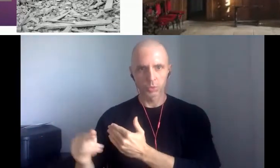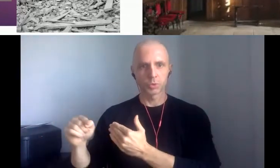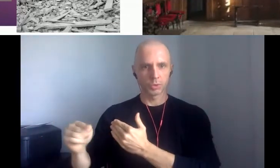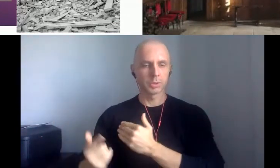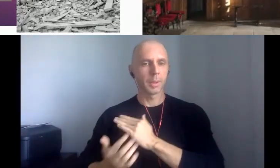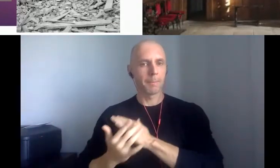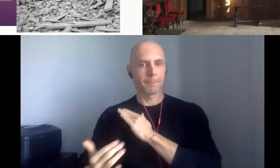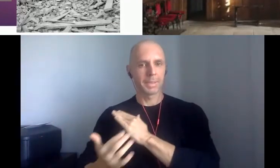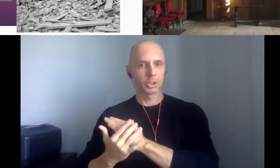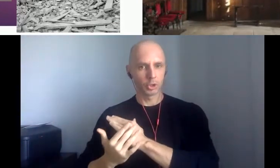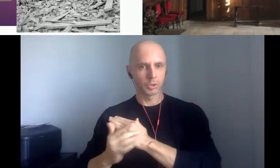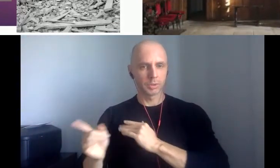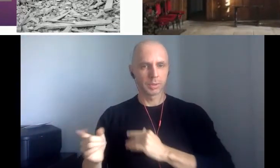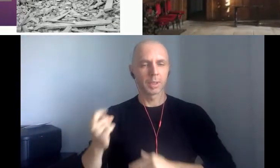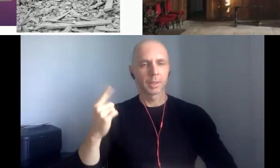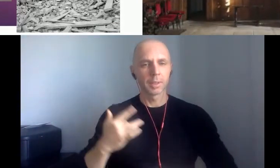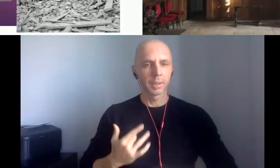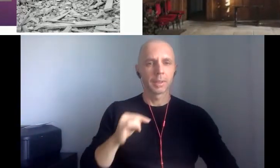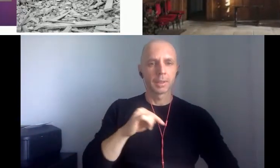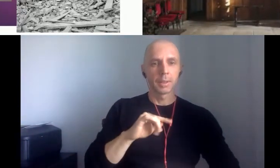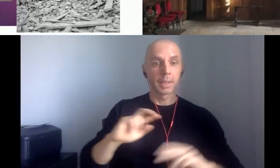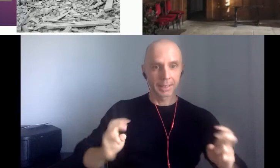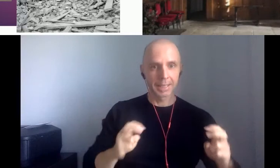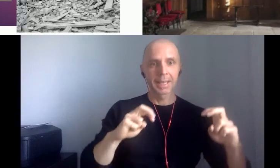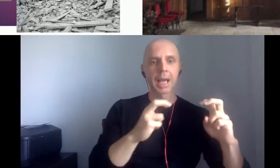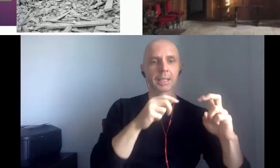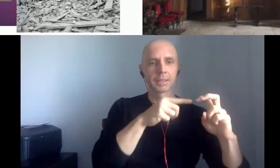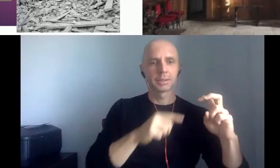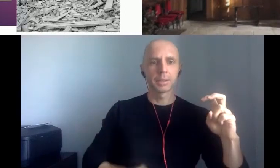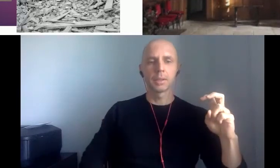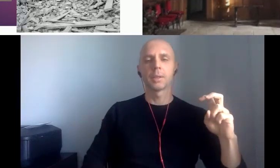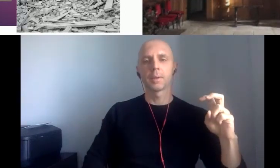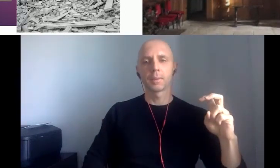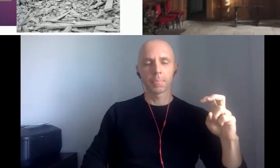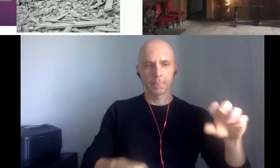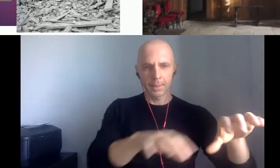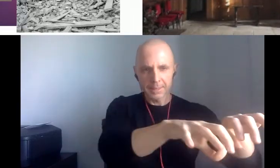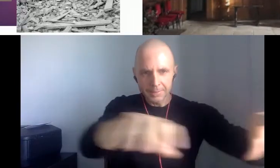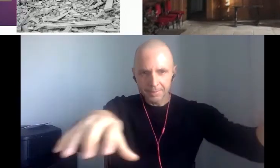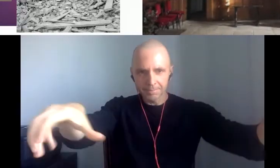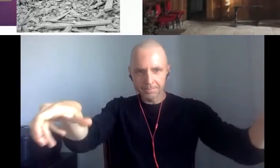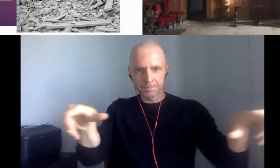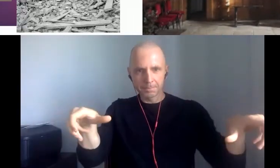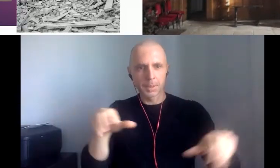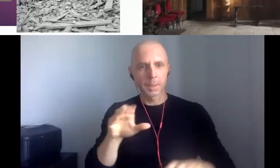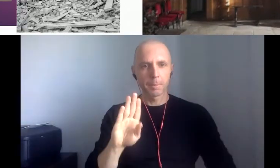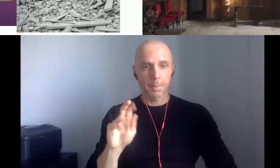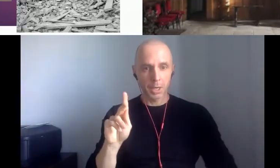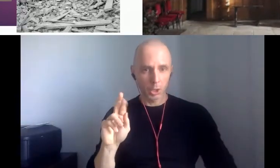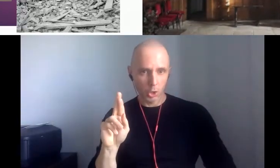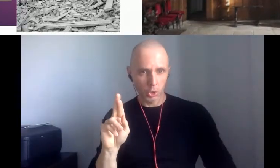by the war. There were bunkers around. There were clearly military installations on the site.